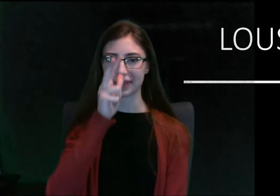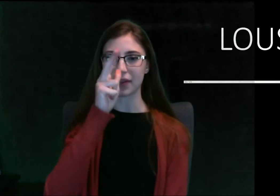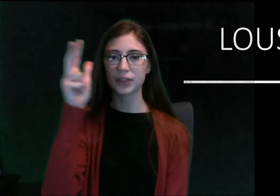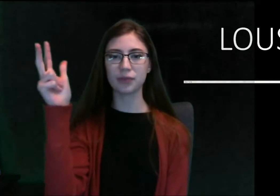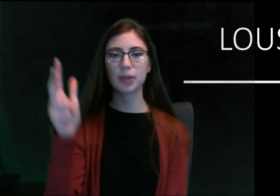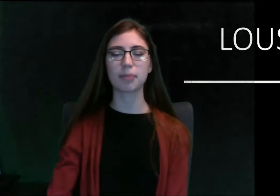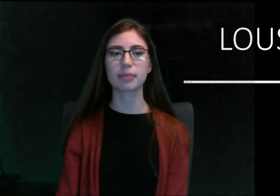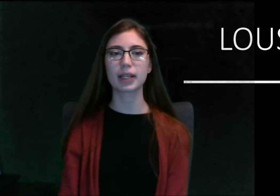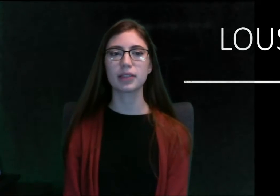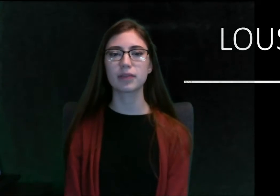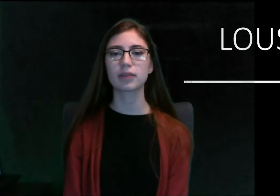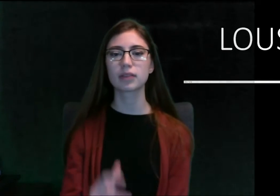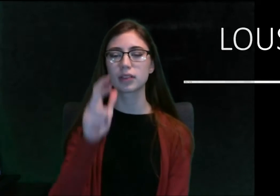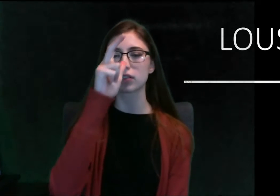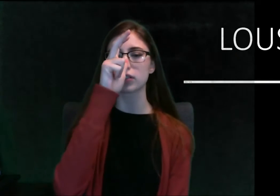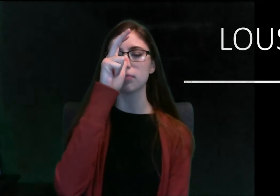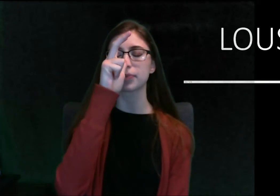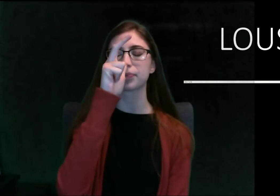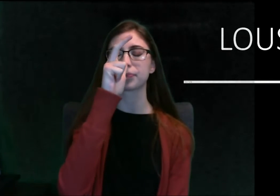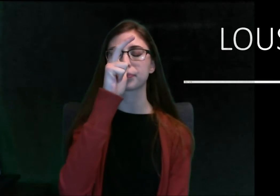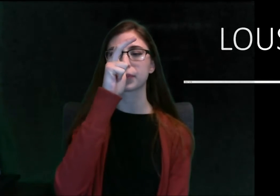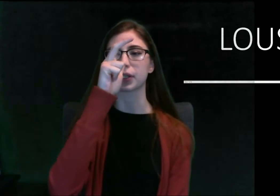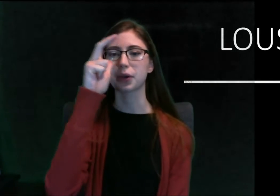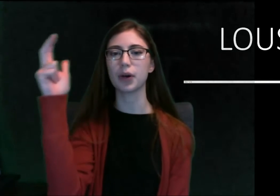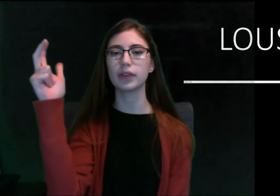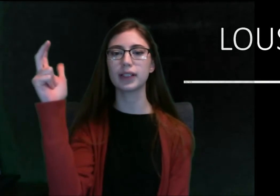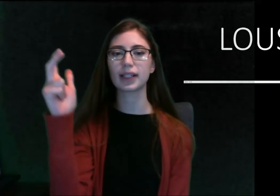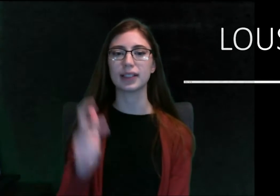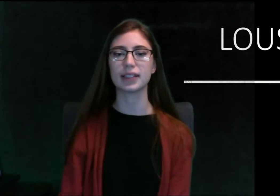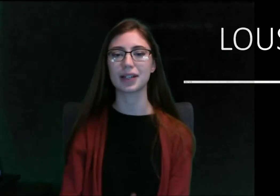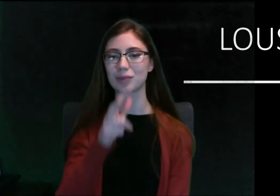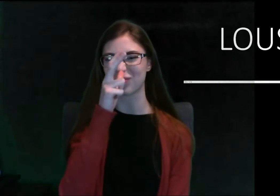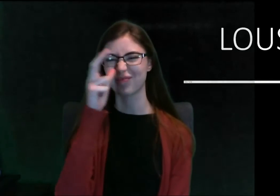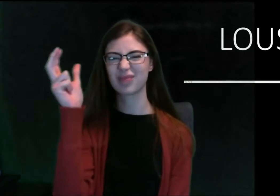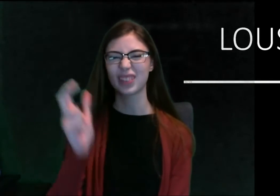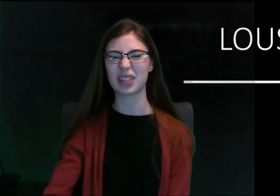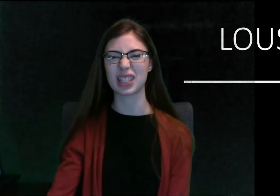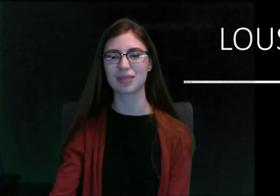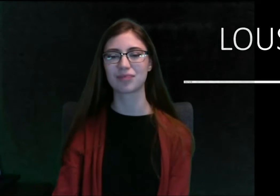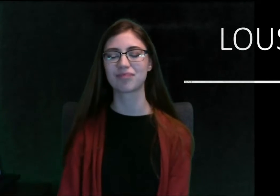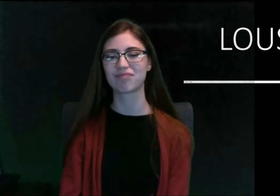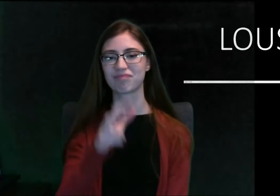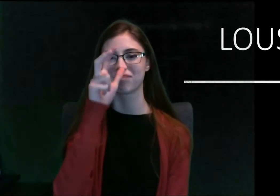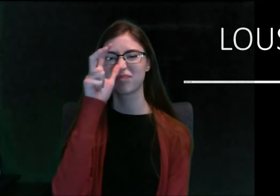7 from your perspective shape. You're going to go over and then down. Lousy.